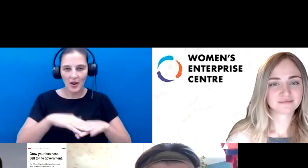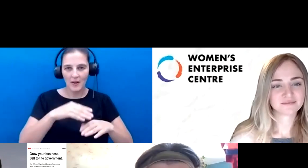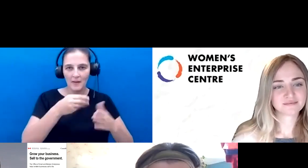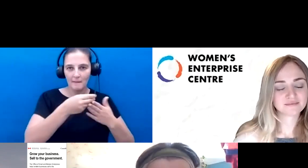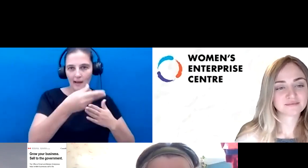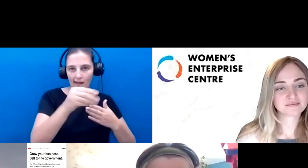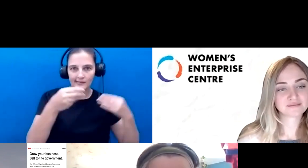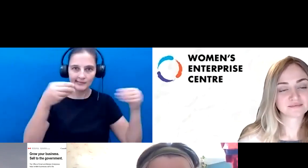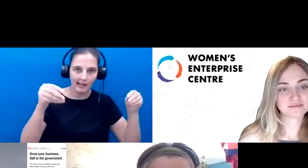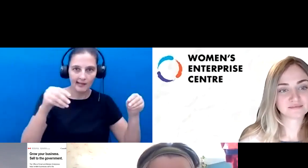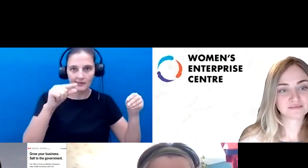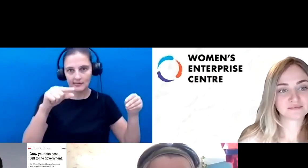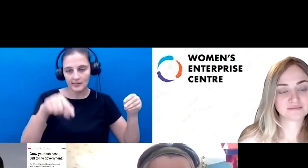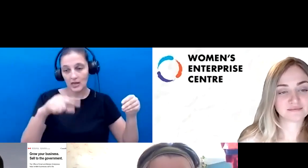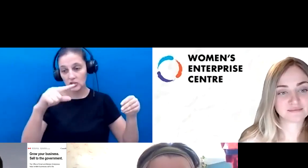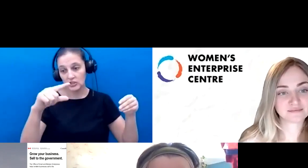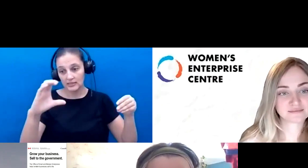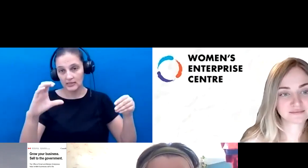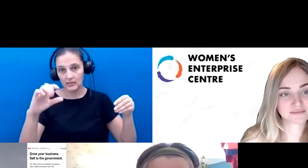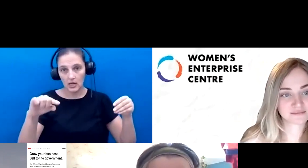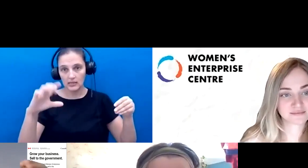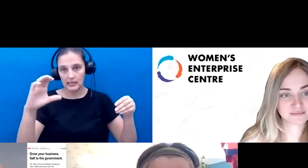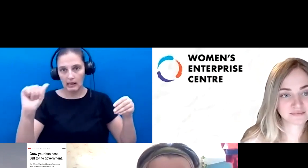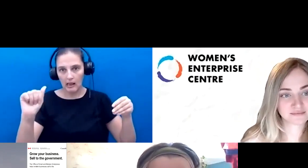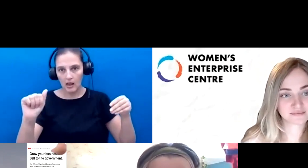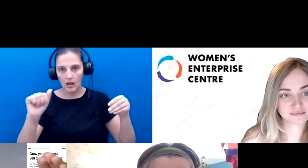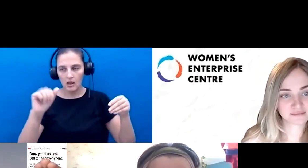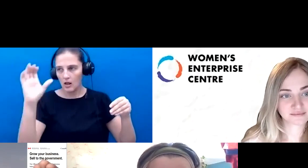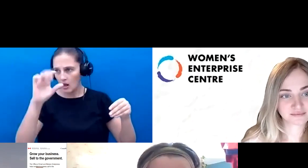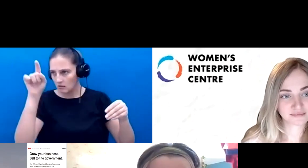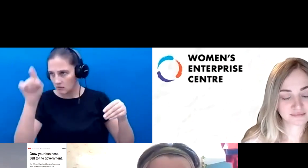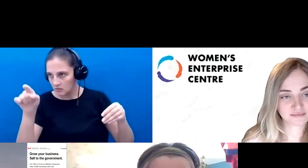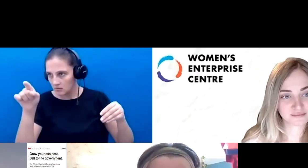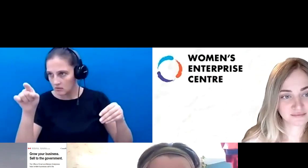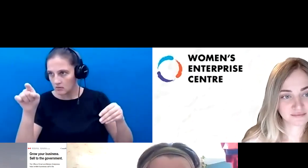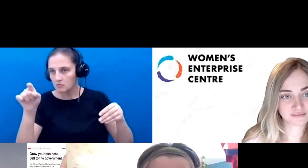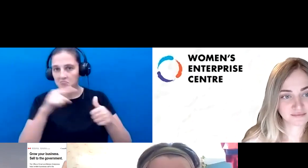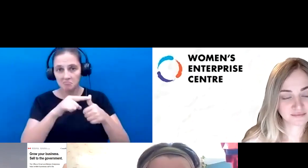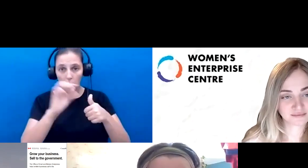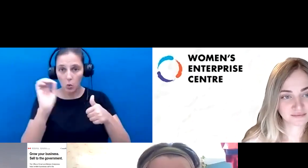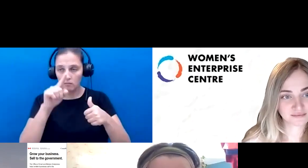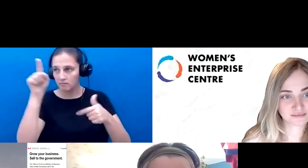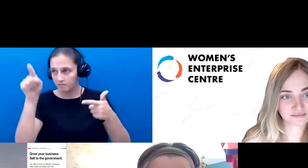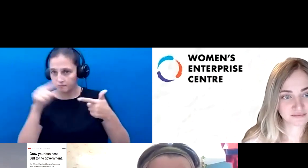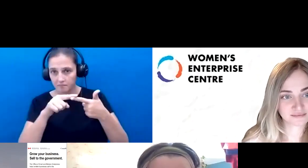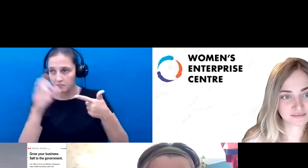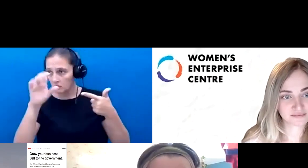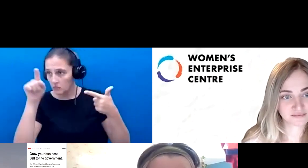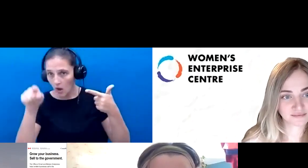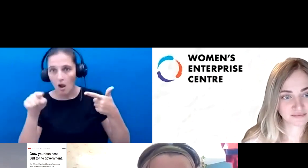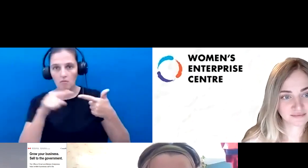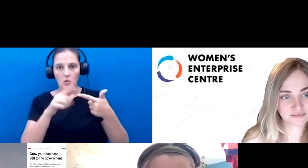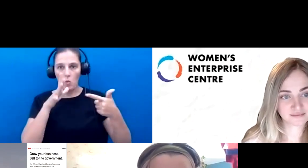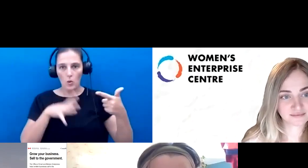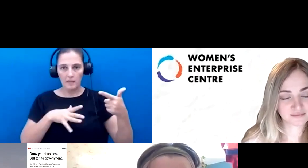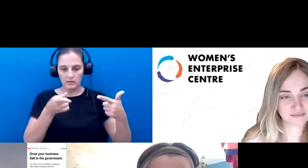buyandsell.gc.ca. It might be that, hey, boom, right there at the top of the list, women's flight suits shows up. There